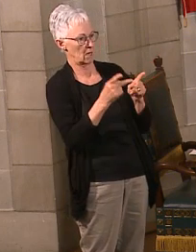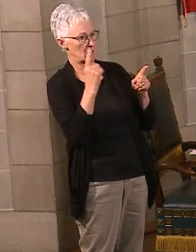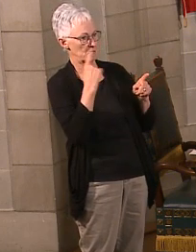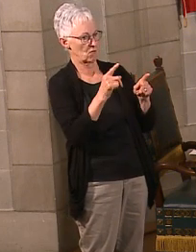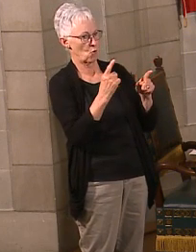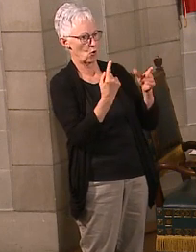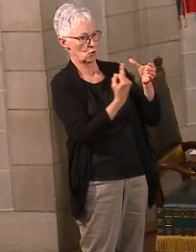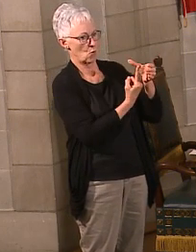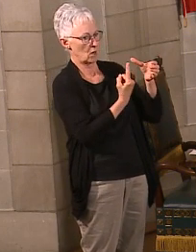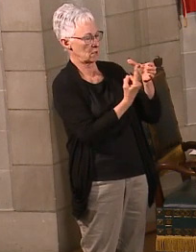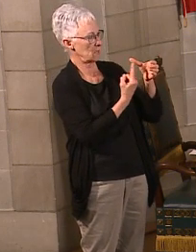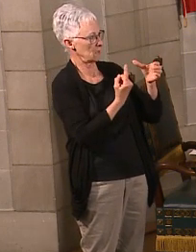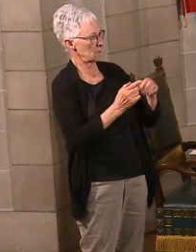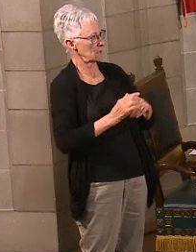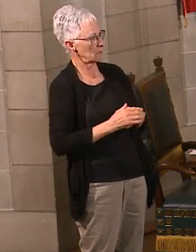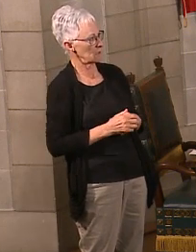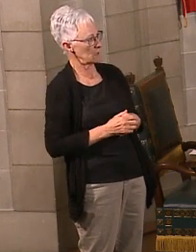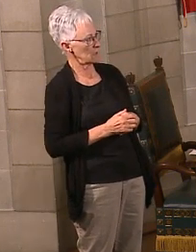prisons weren't overcrowded?